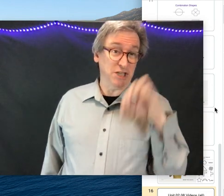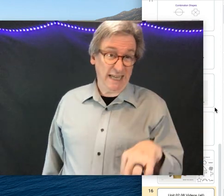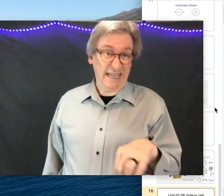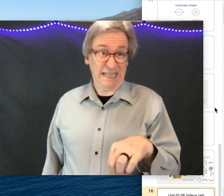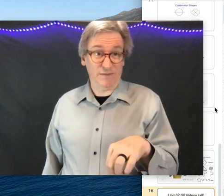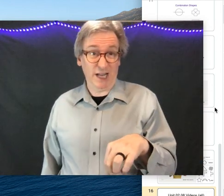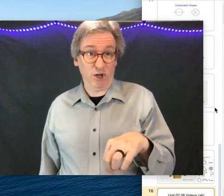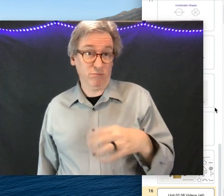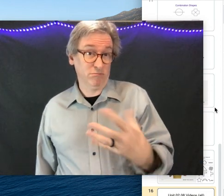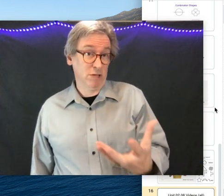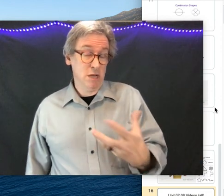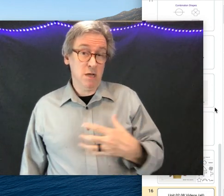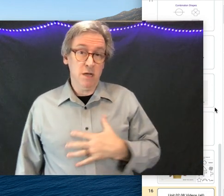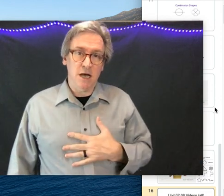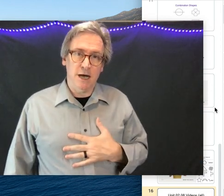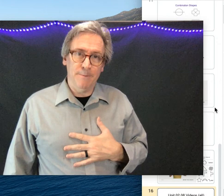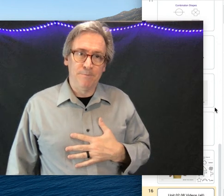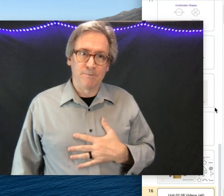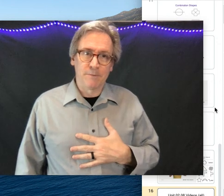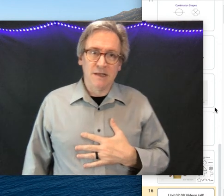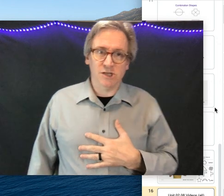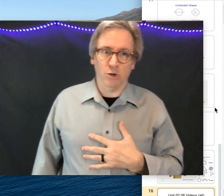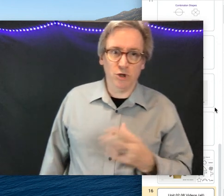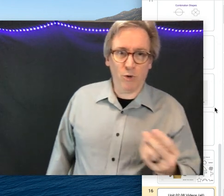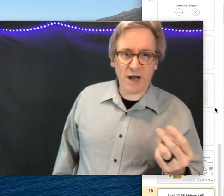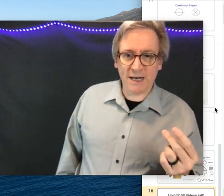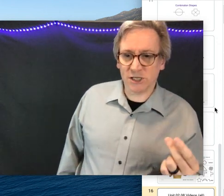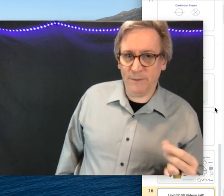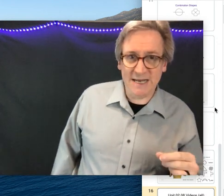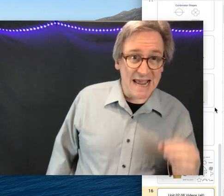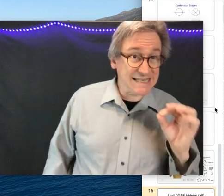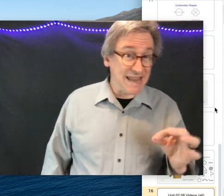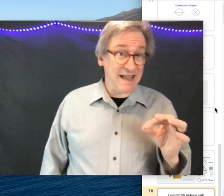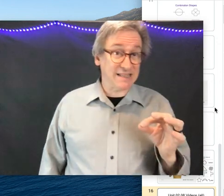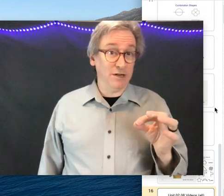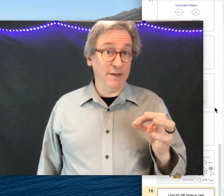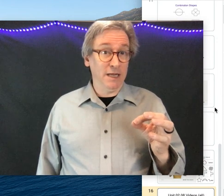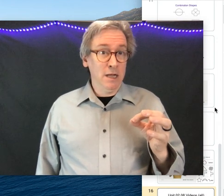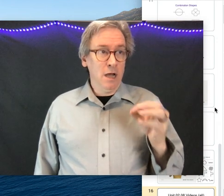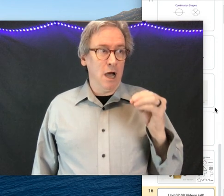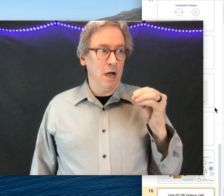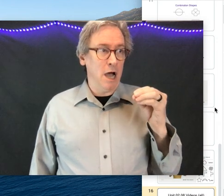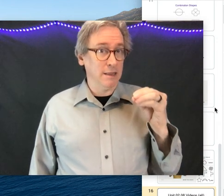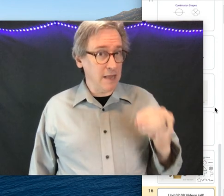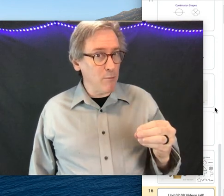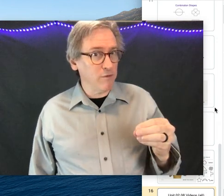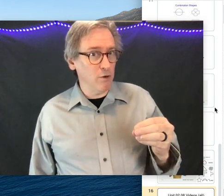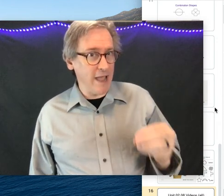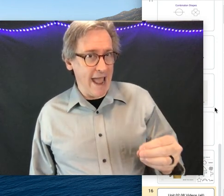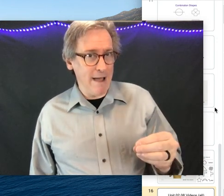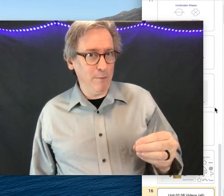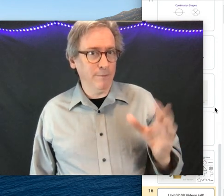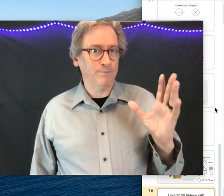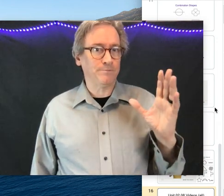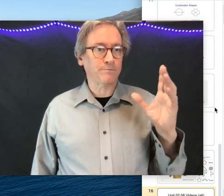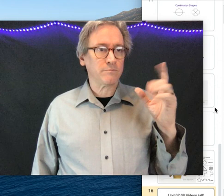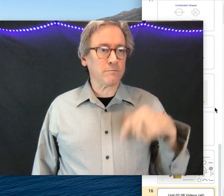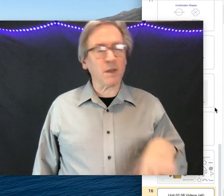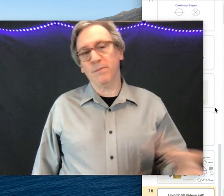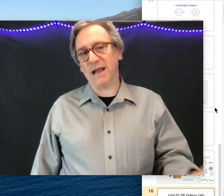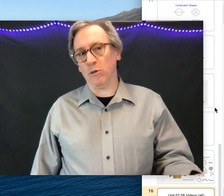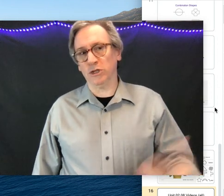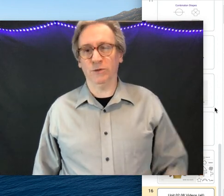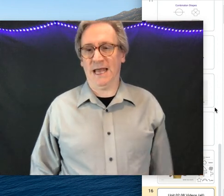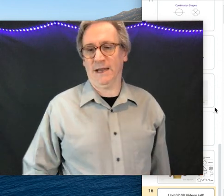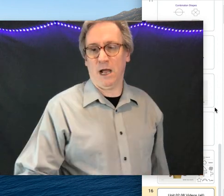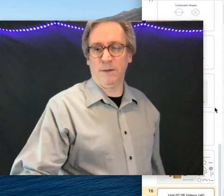that much in this video. So 2.9 is going to be next, and that's going to be a lot more vocab,